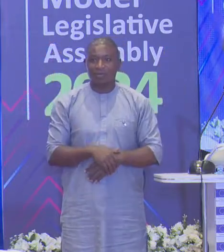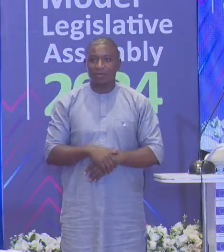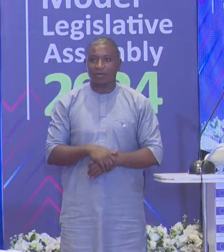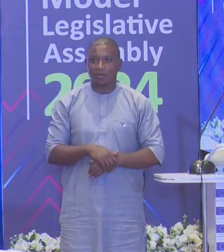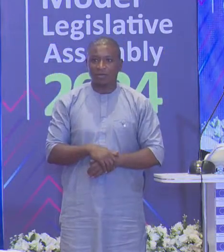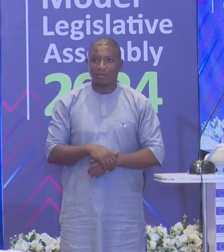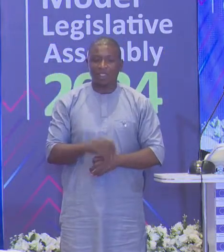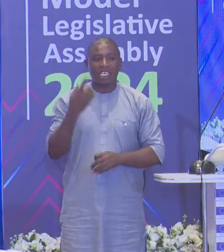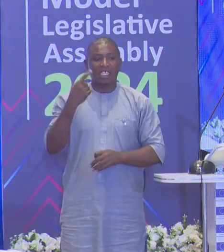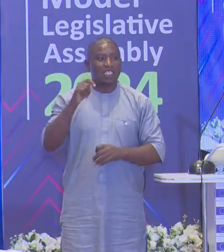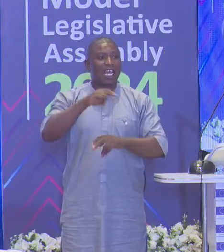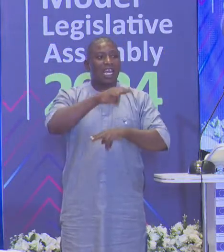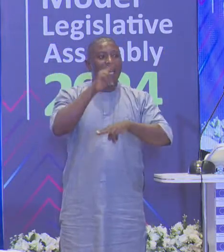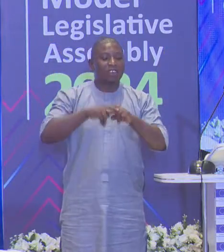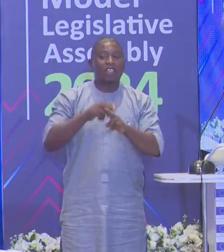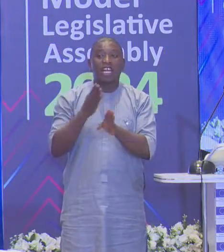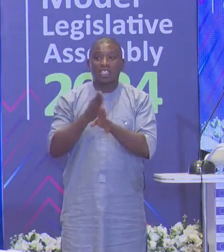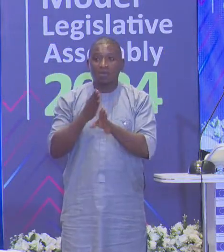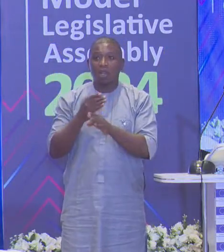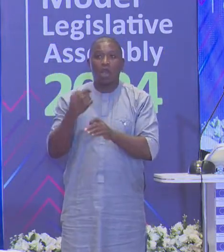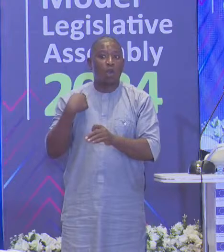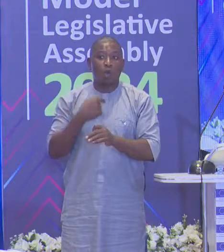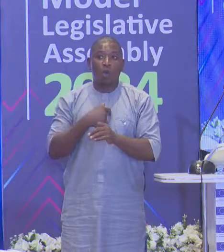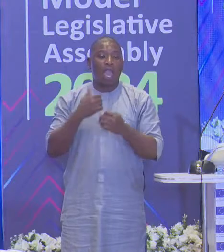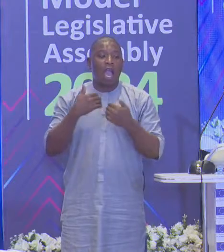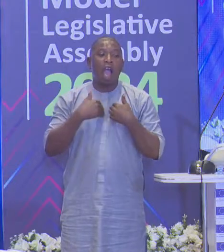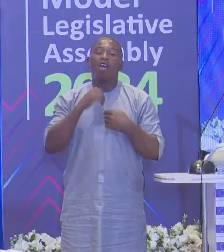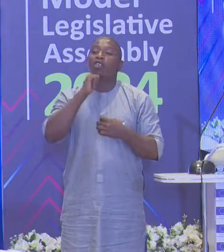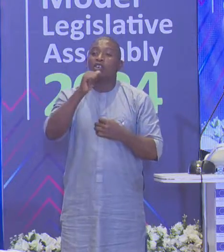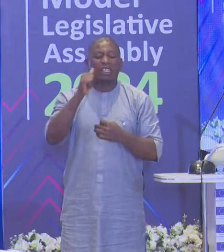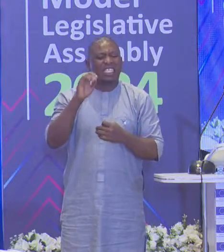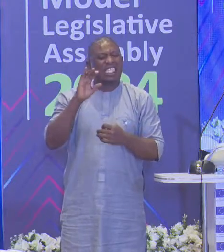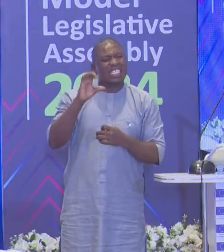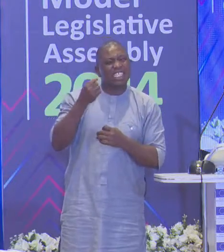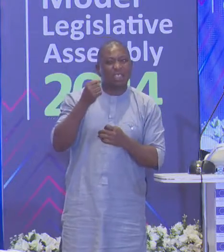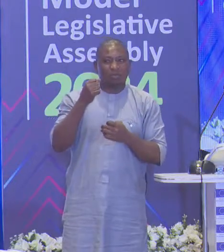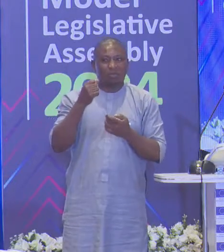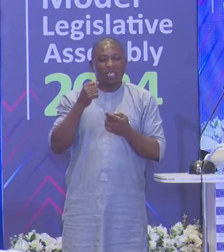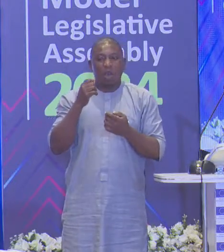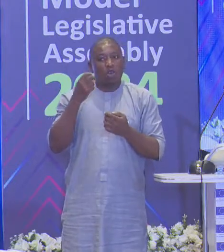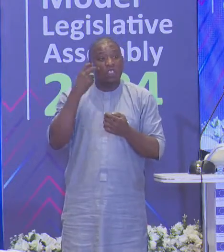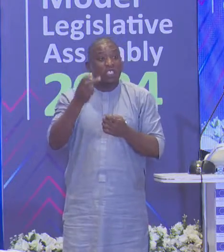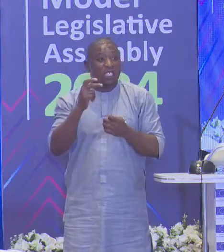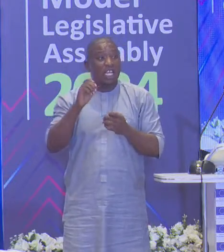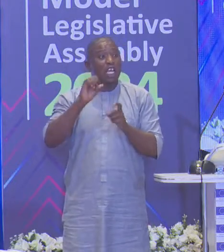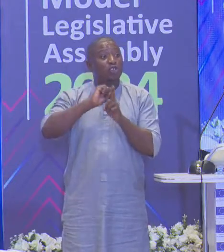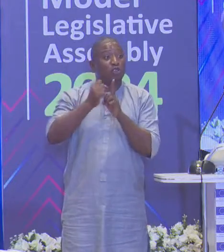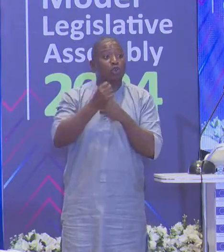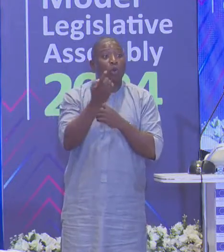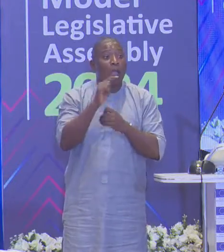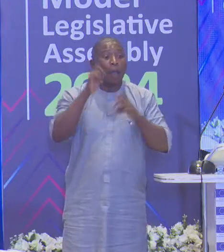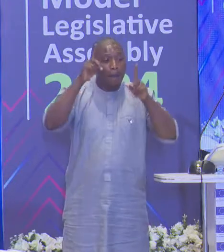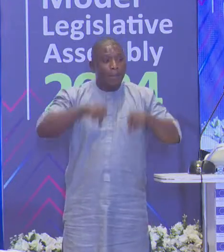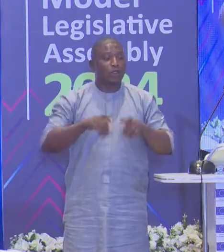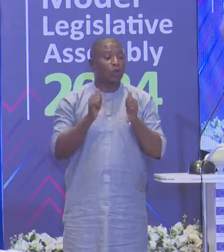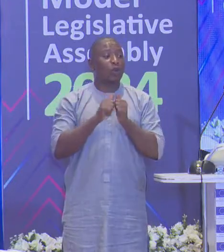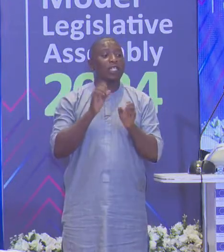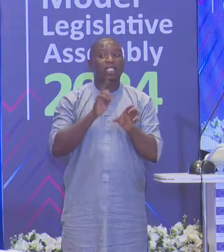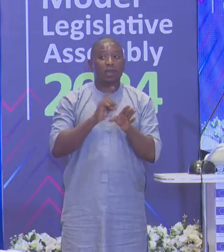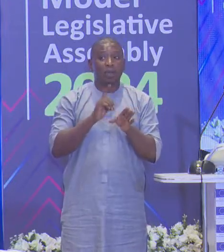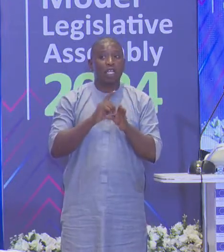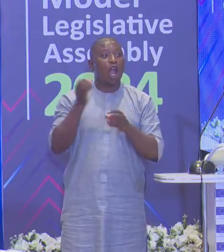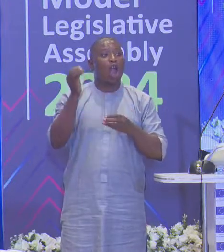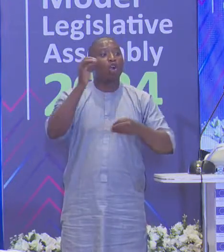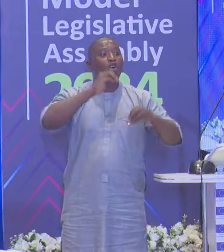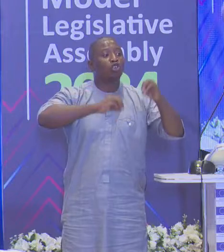In the National Assembly, we have not seen a situation where a person living with disability